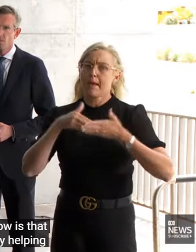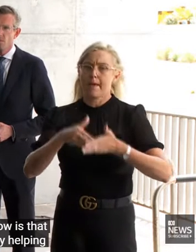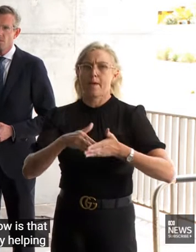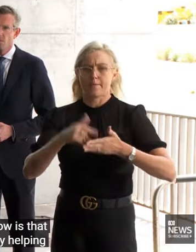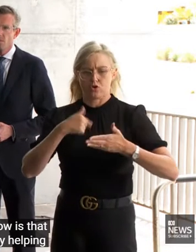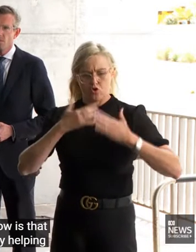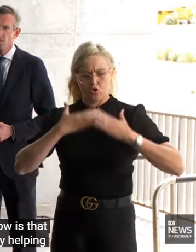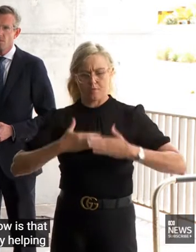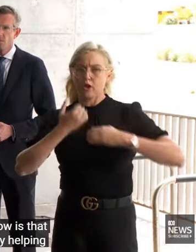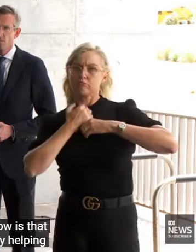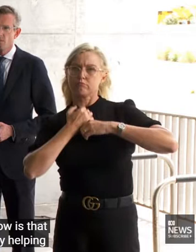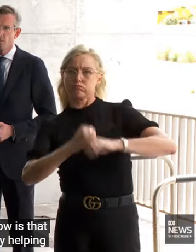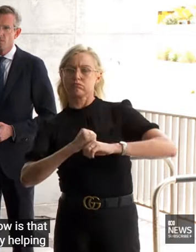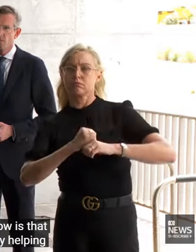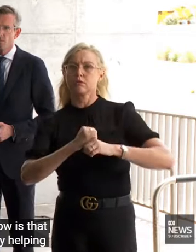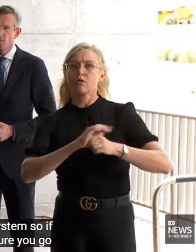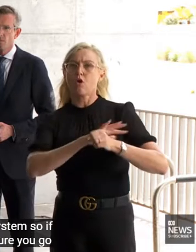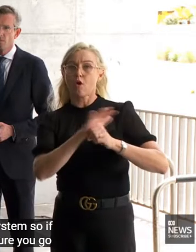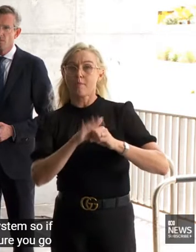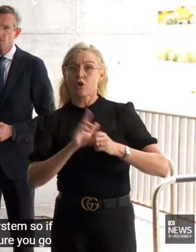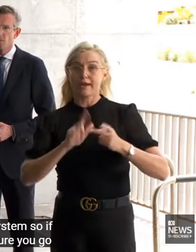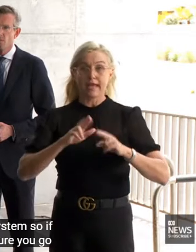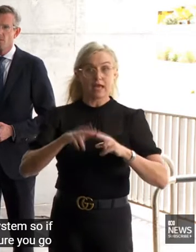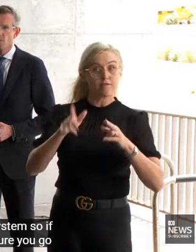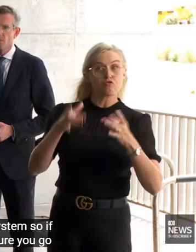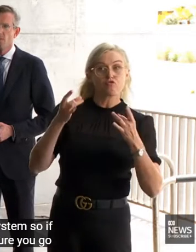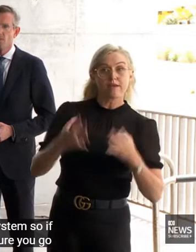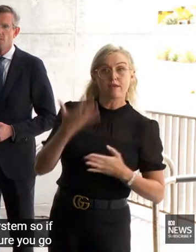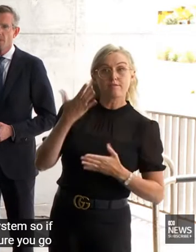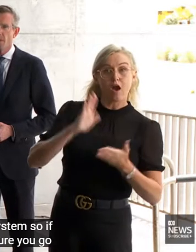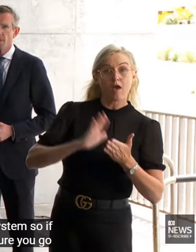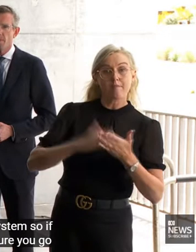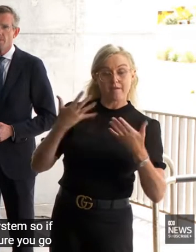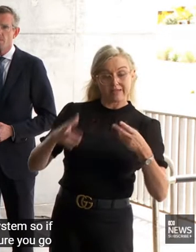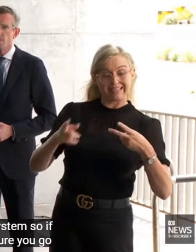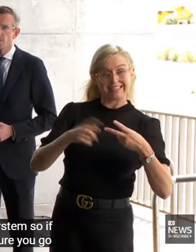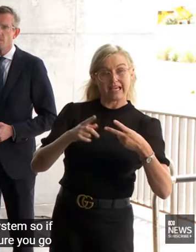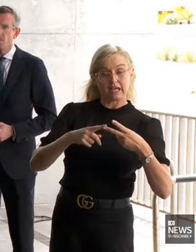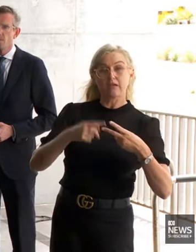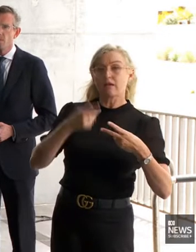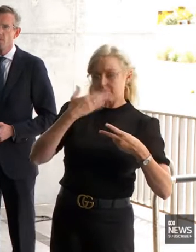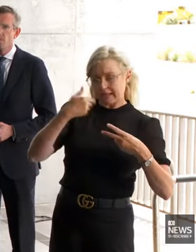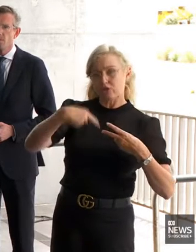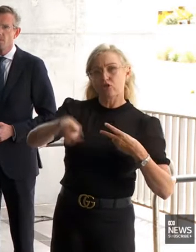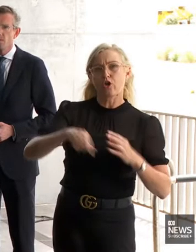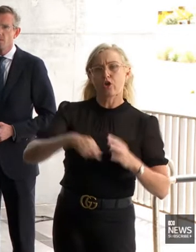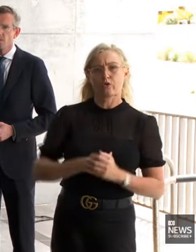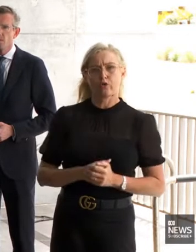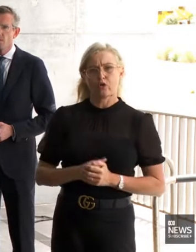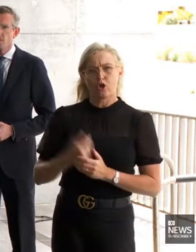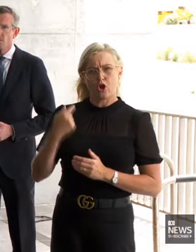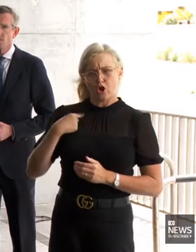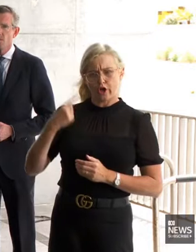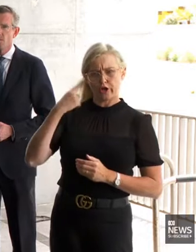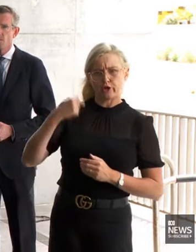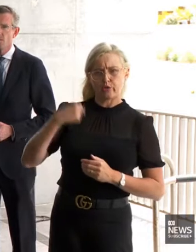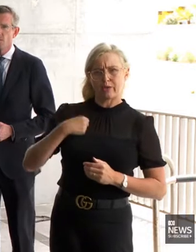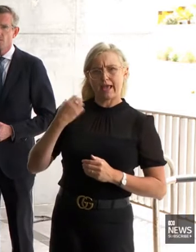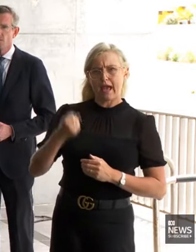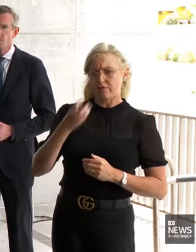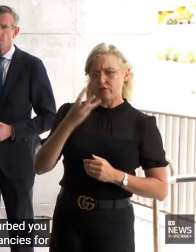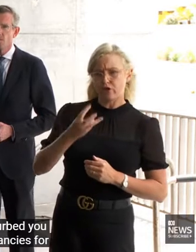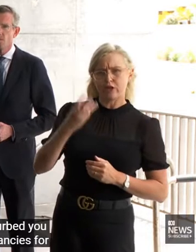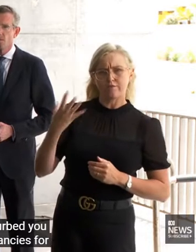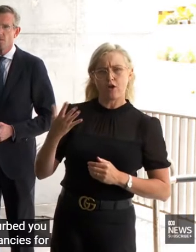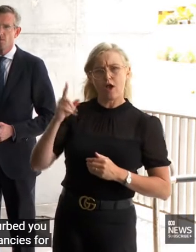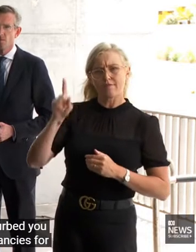So if you're eligible, make sure you go and get it. I was really quite disturbed to hear that we had vacancies for 35,000 people just in the